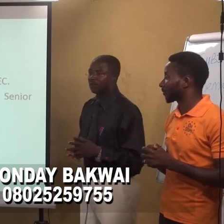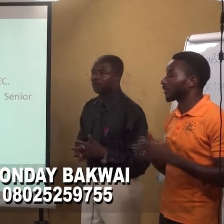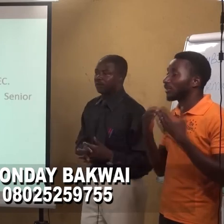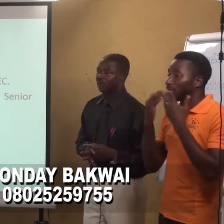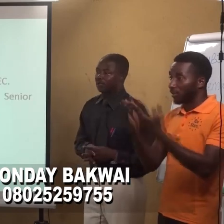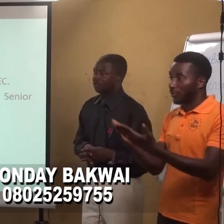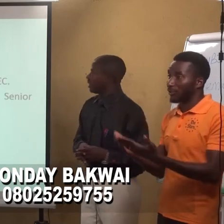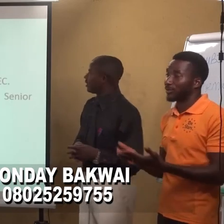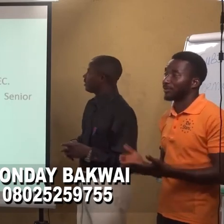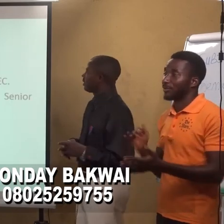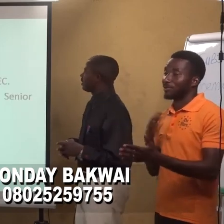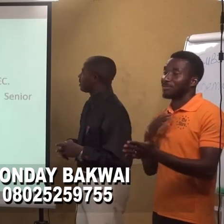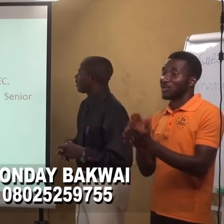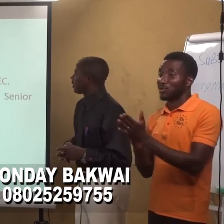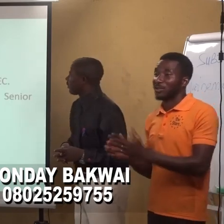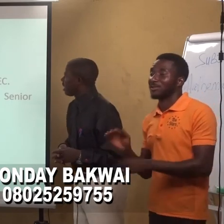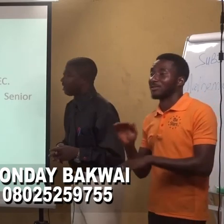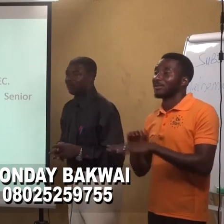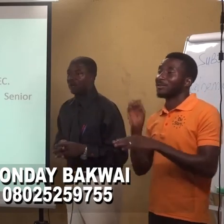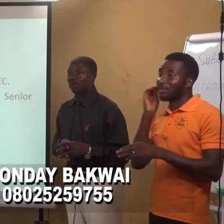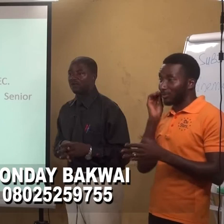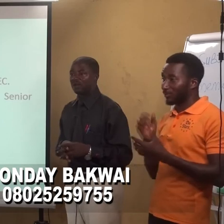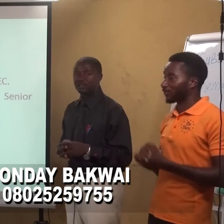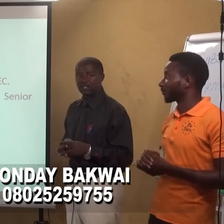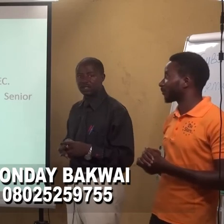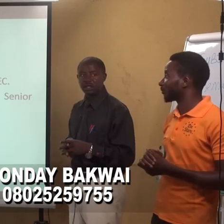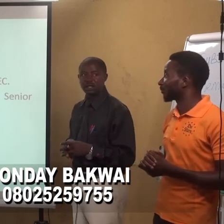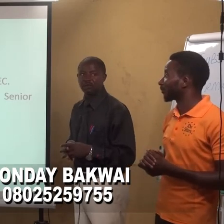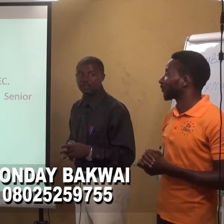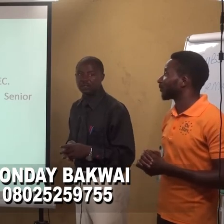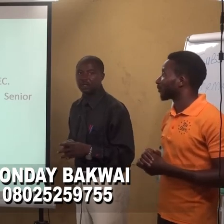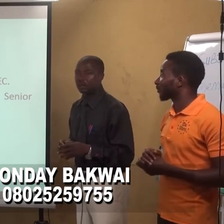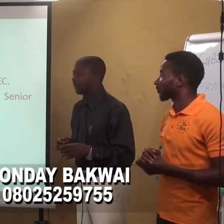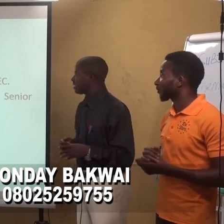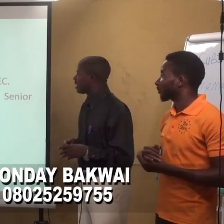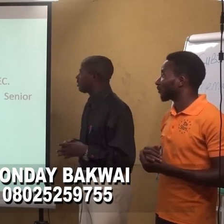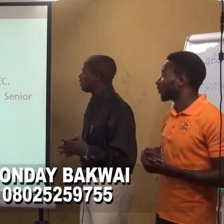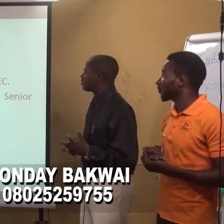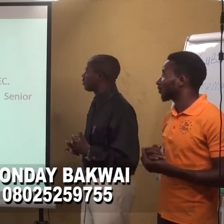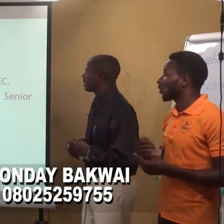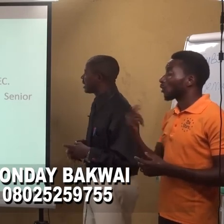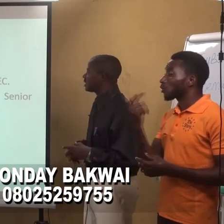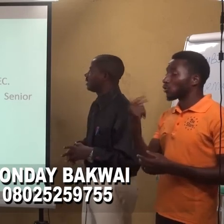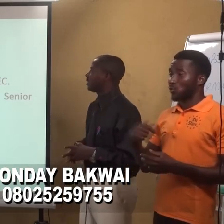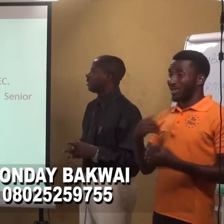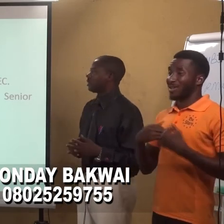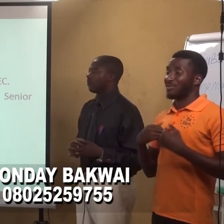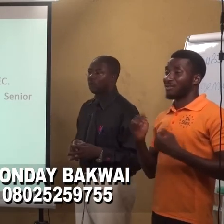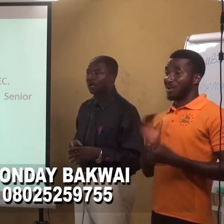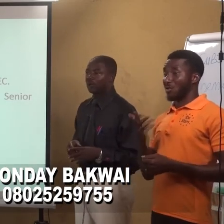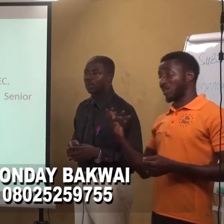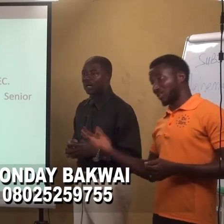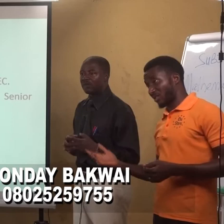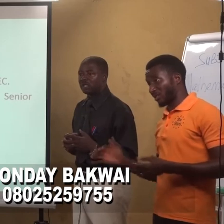Thank you, my student. We have our reference section, our reference material you need to contact.